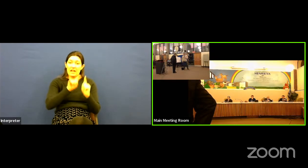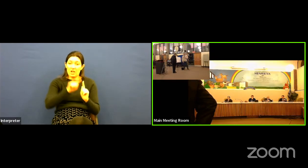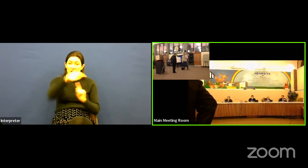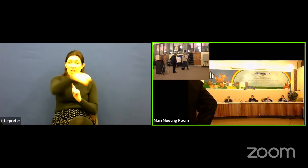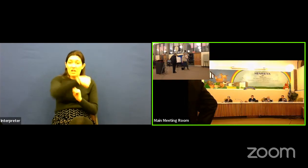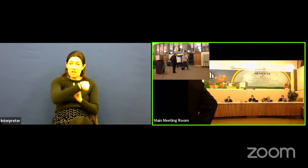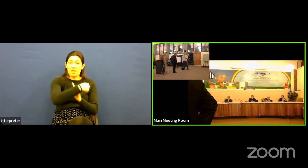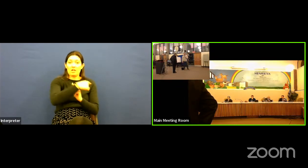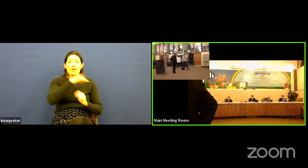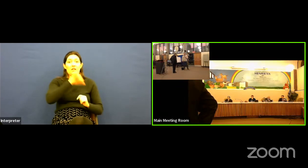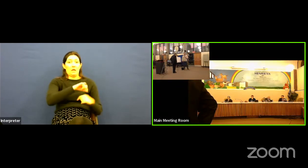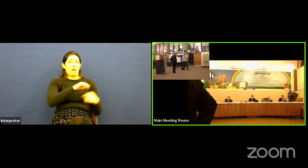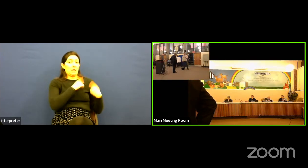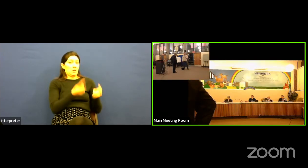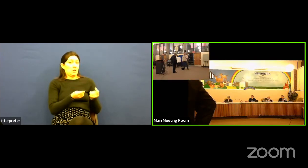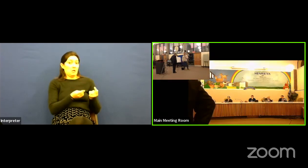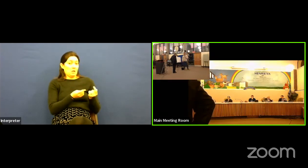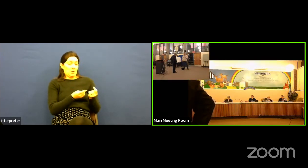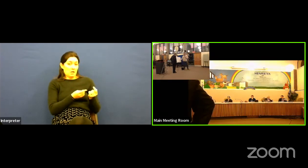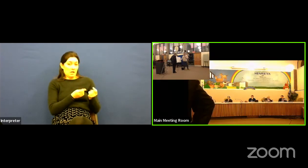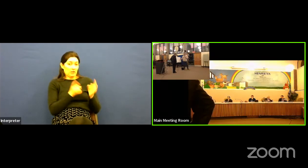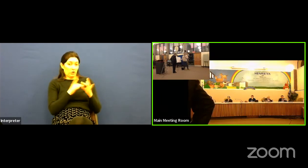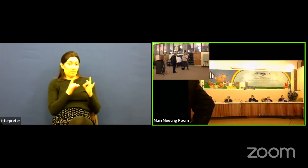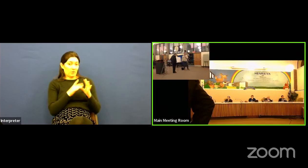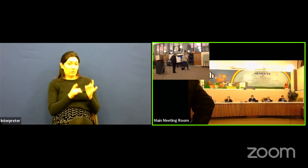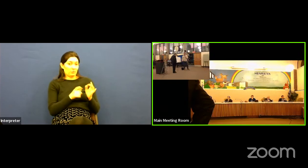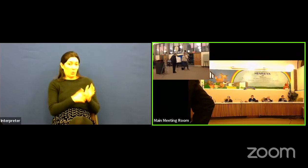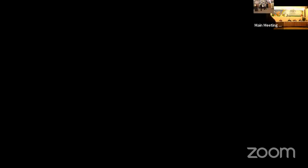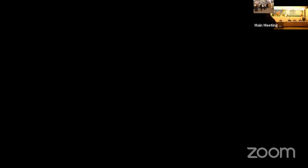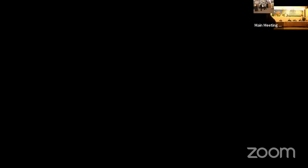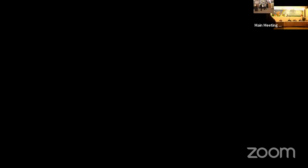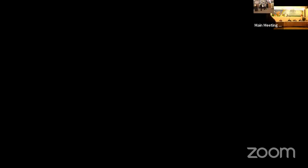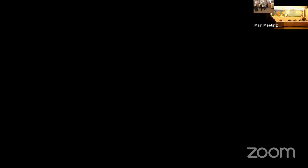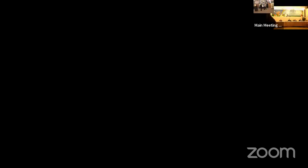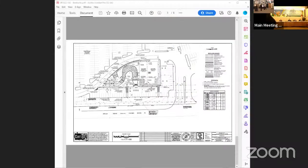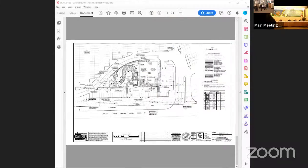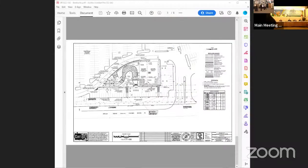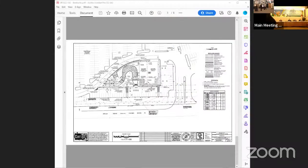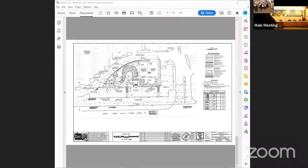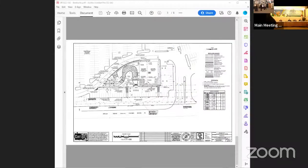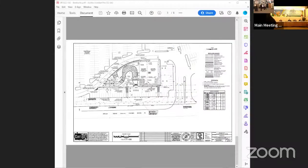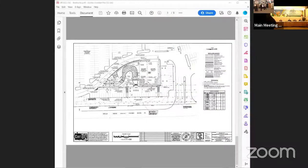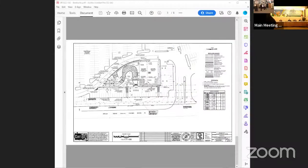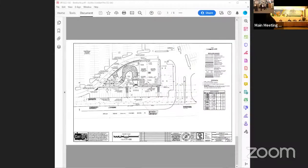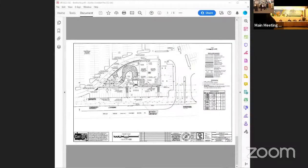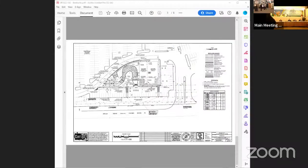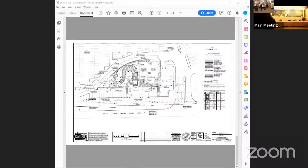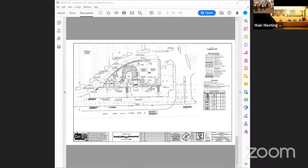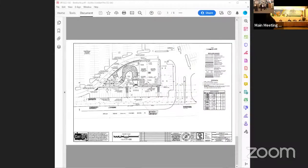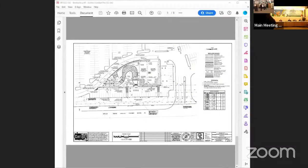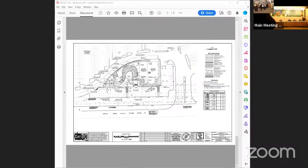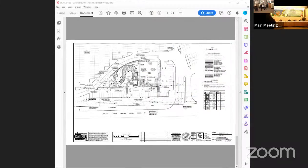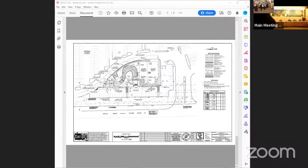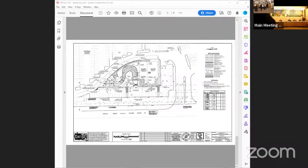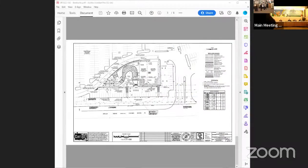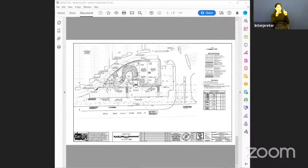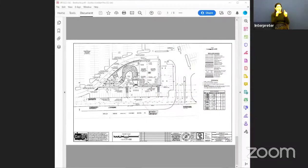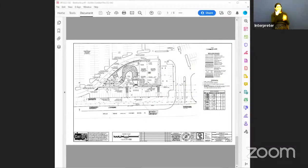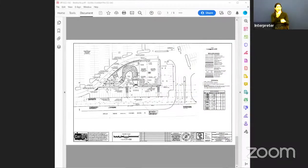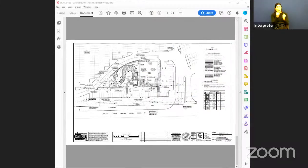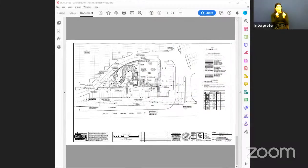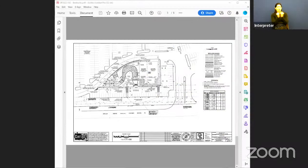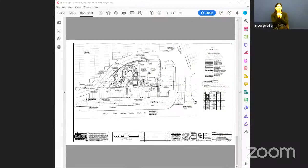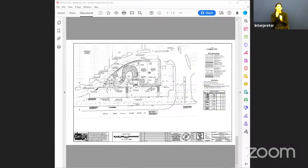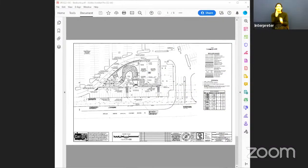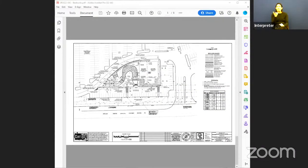basically what Starbucks requires. We've ran the turning movements. This one actually works well with. There's the